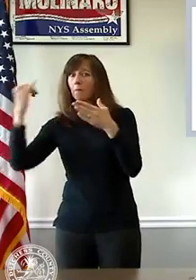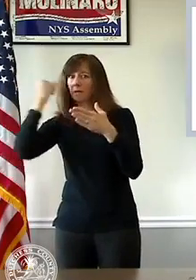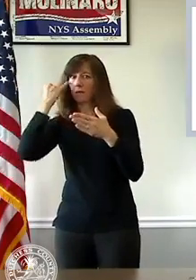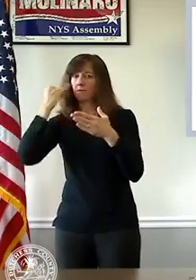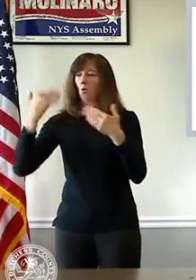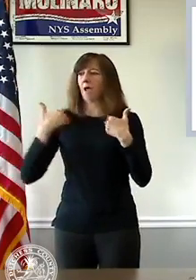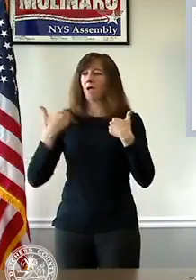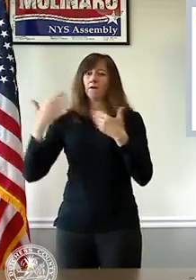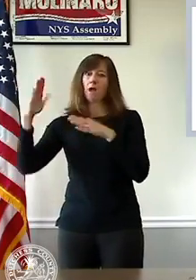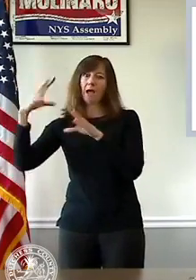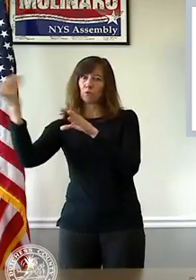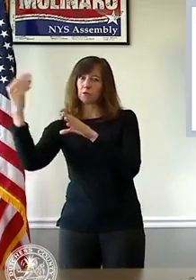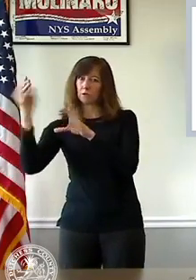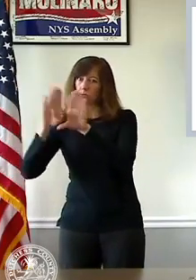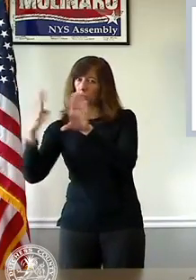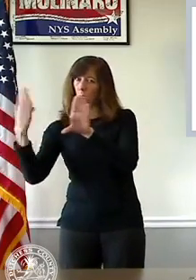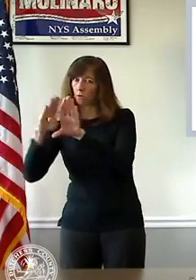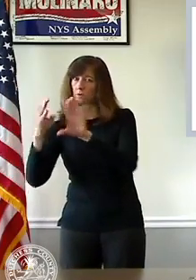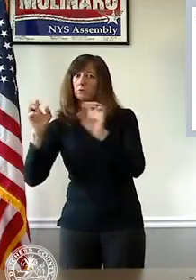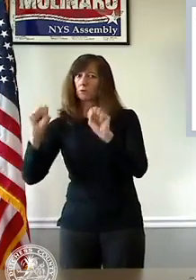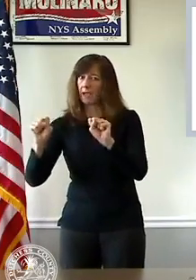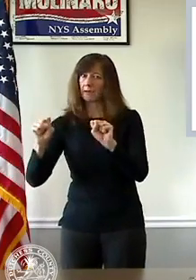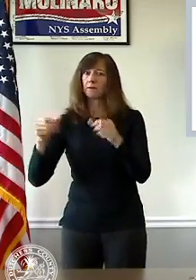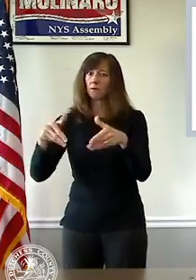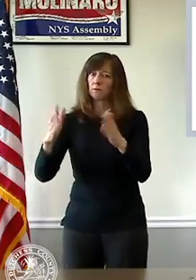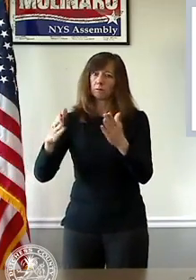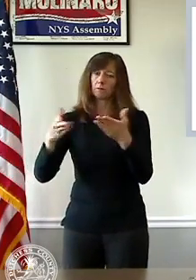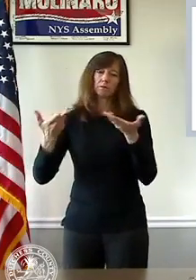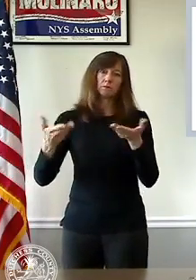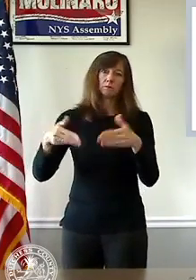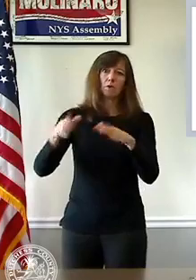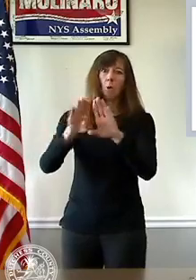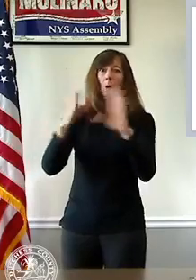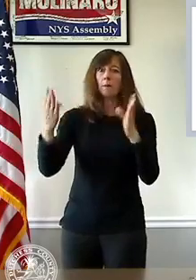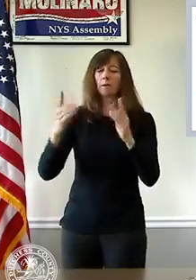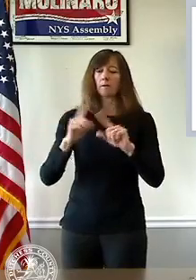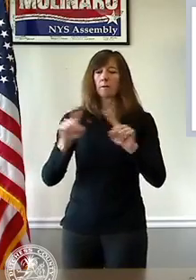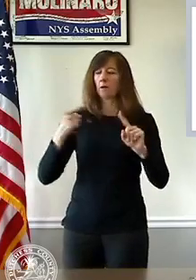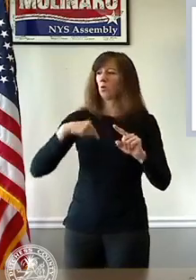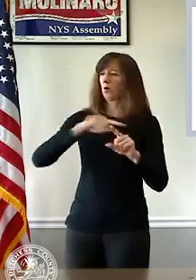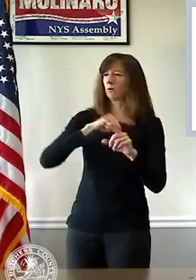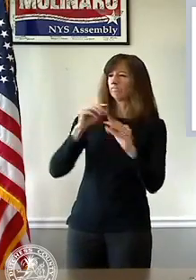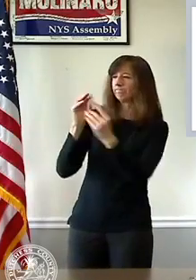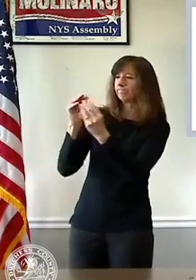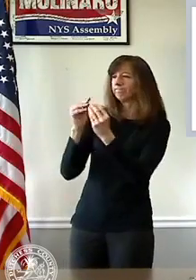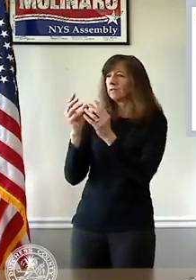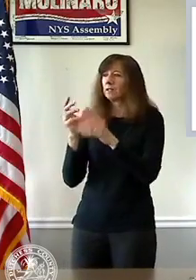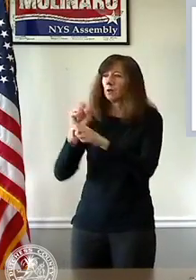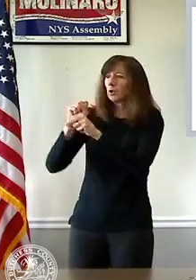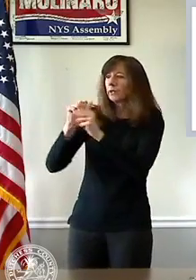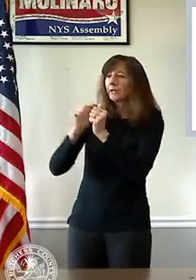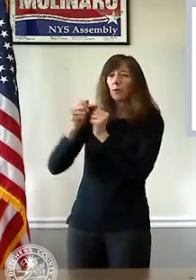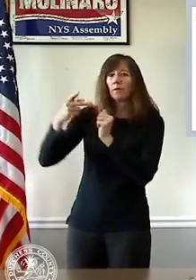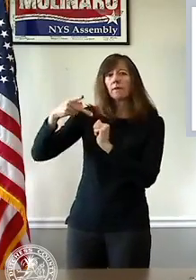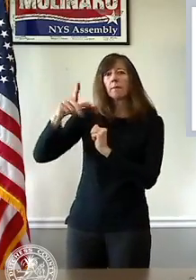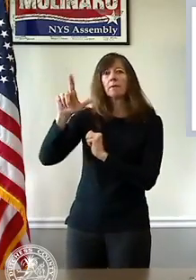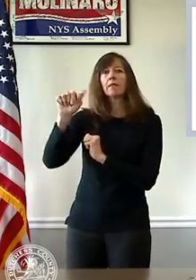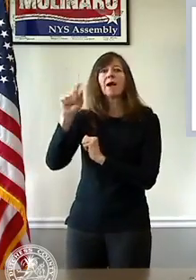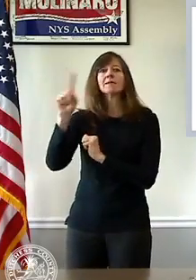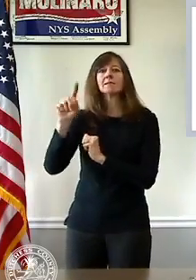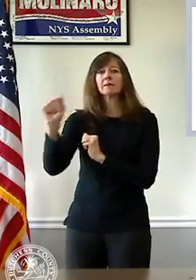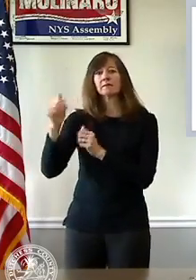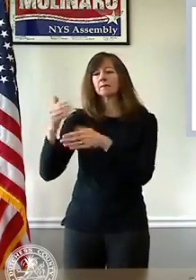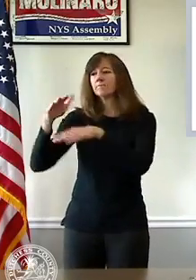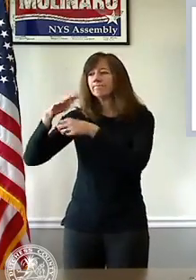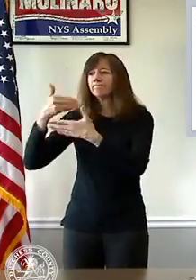in fact, some of our local shopping plazas to try to create a way to make sure that they aren't put at a competitive disadvantage and